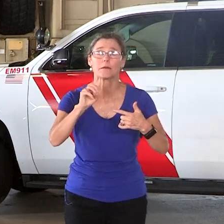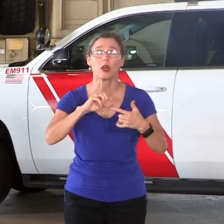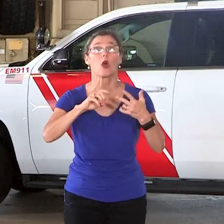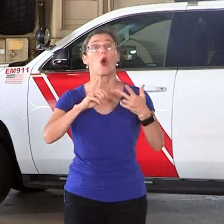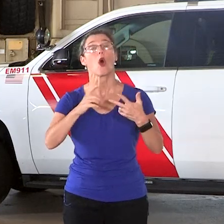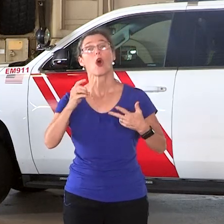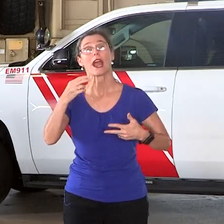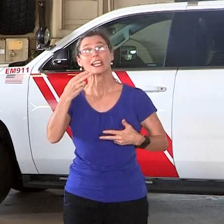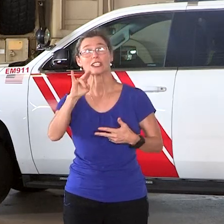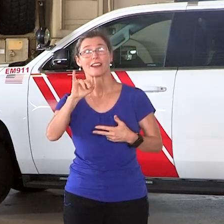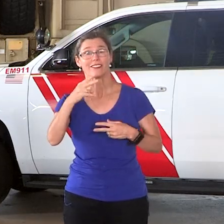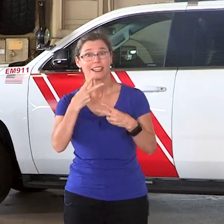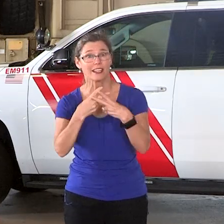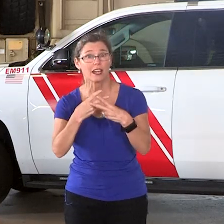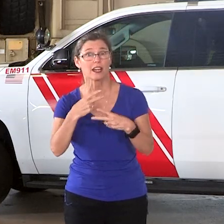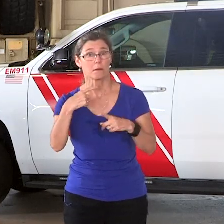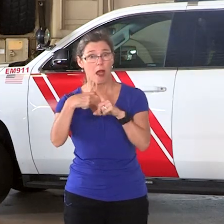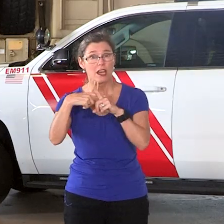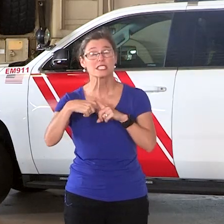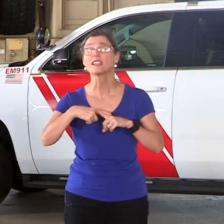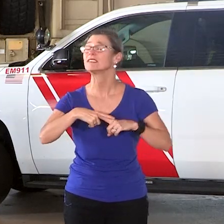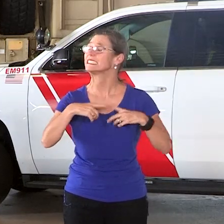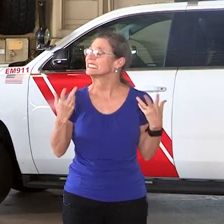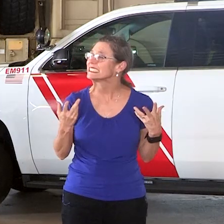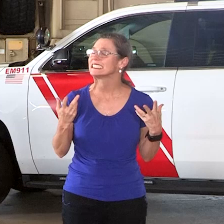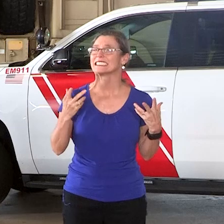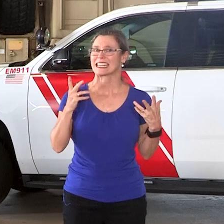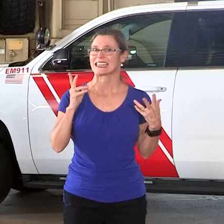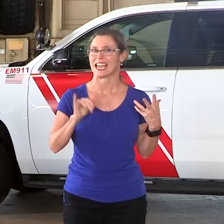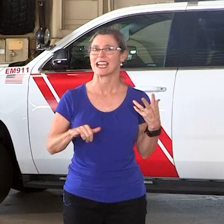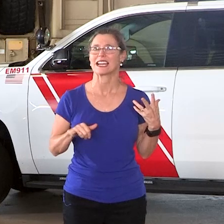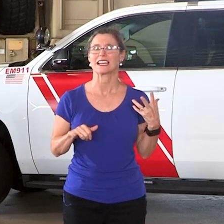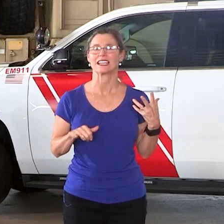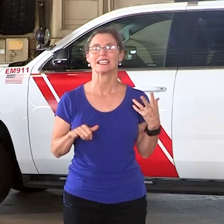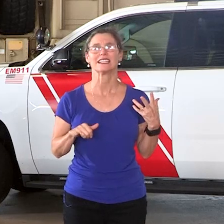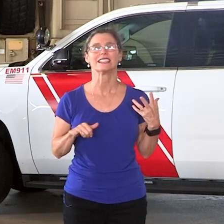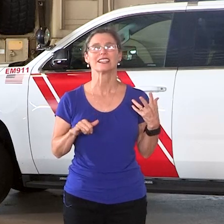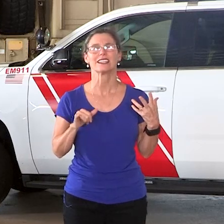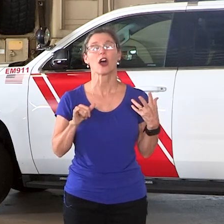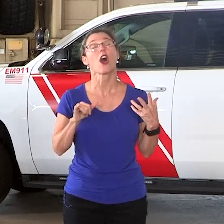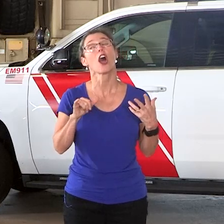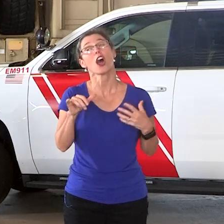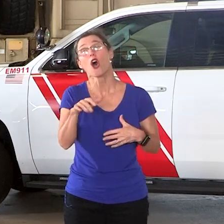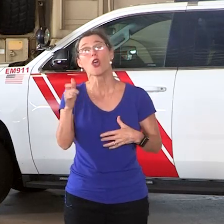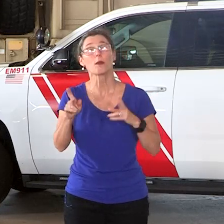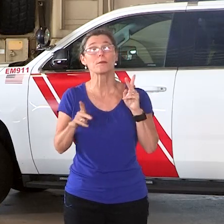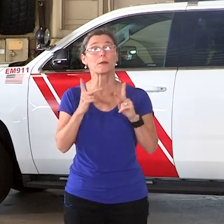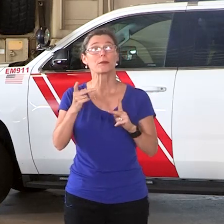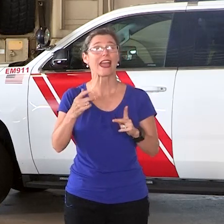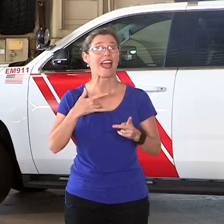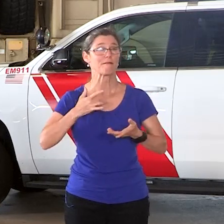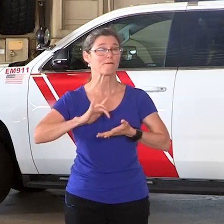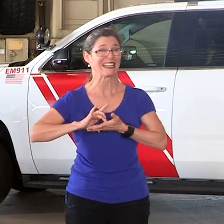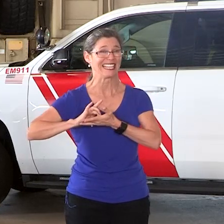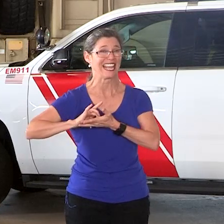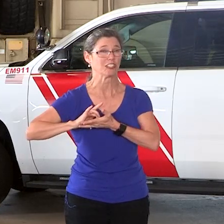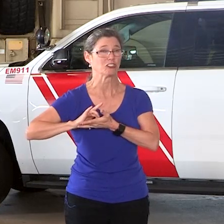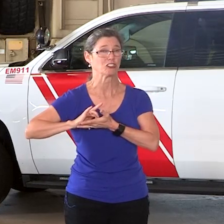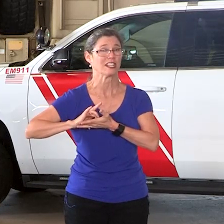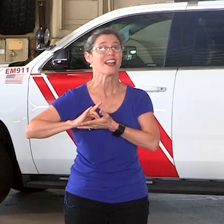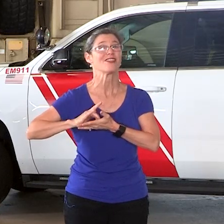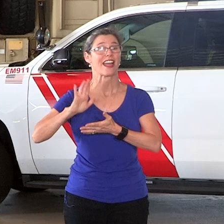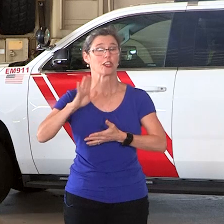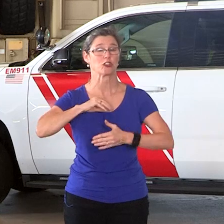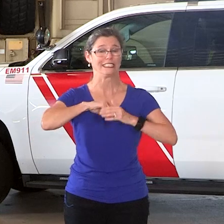years, dialysis patients, or others that are on a medication that's currently suppress your immune